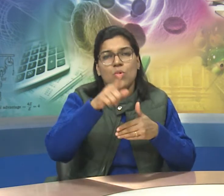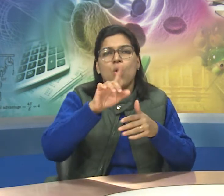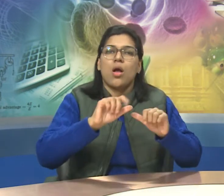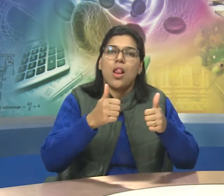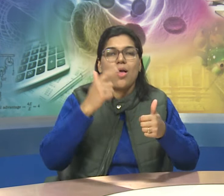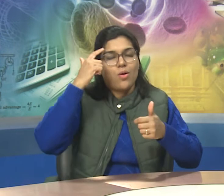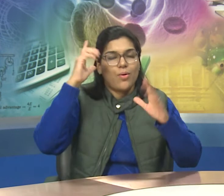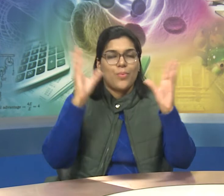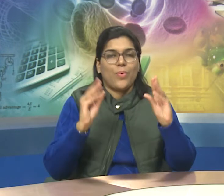To avoid the